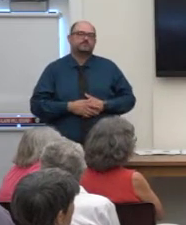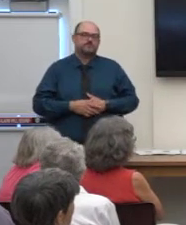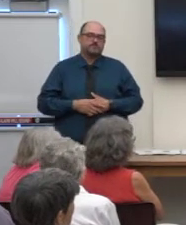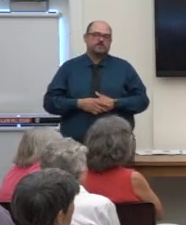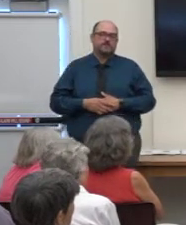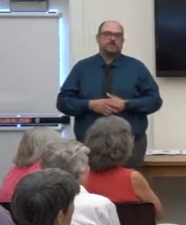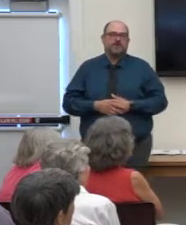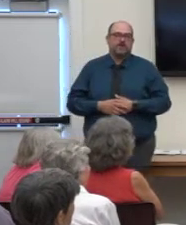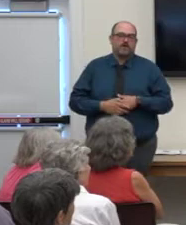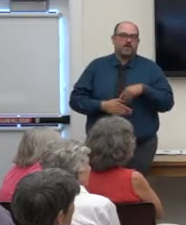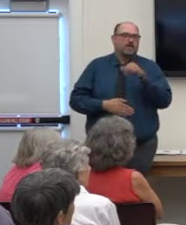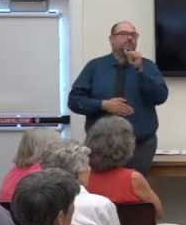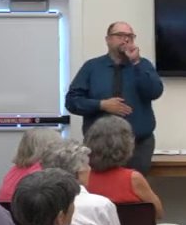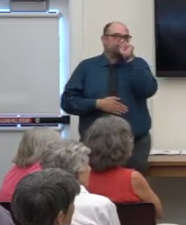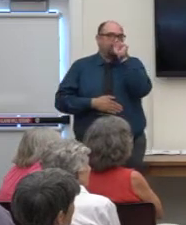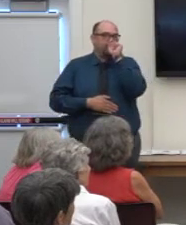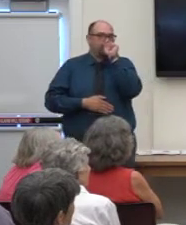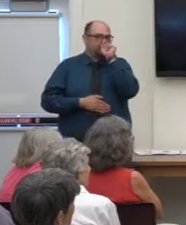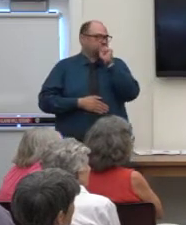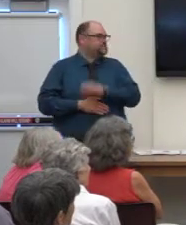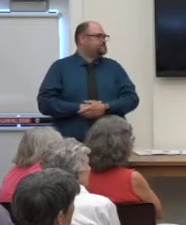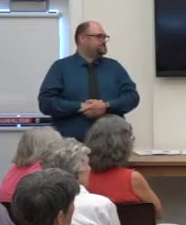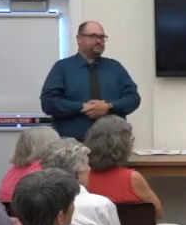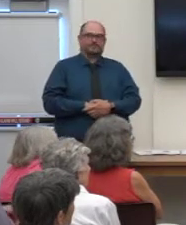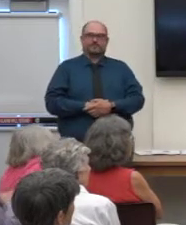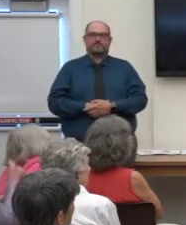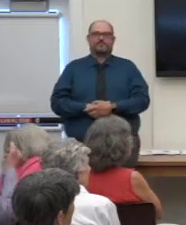Let's see, let's skip through this.